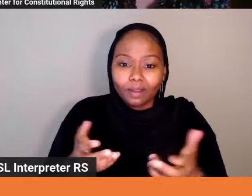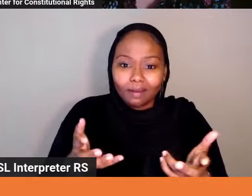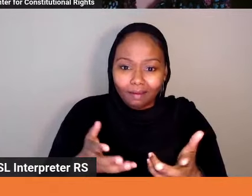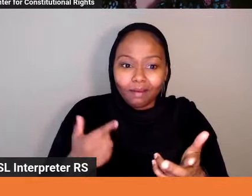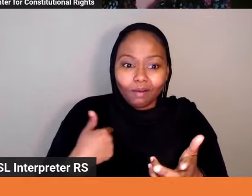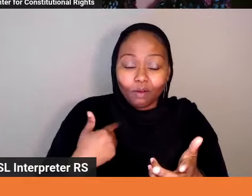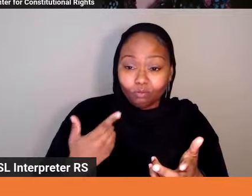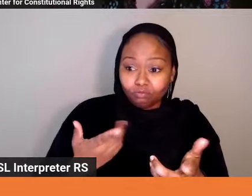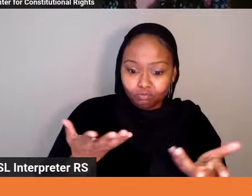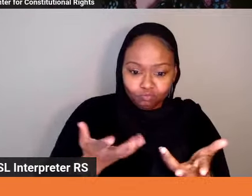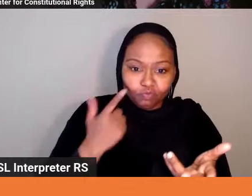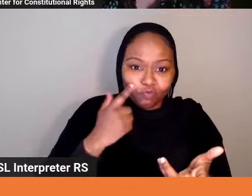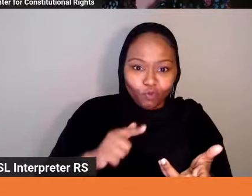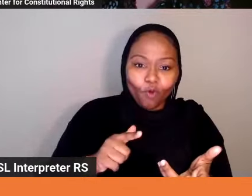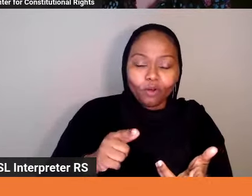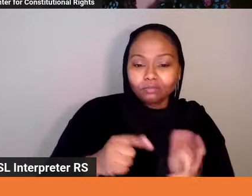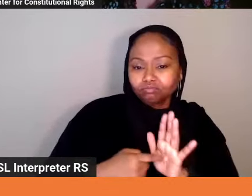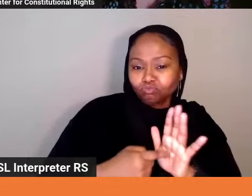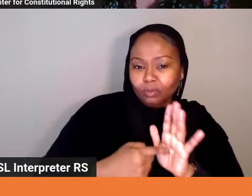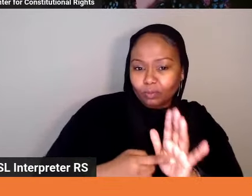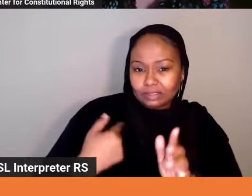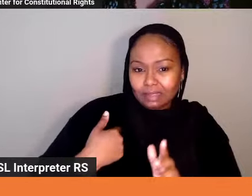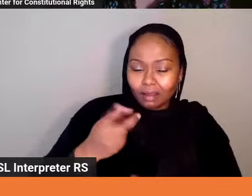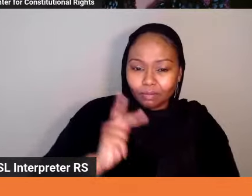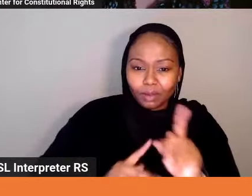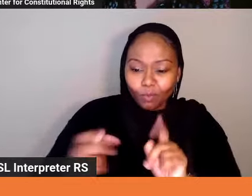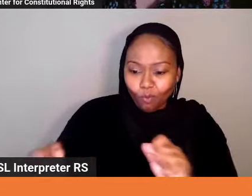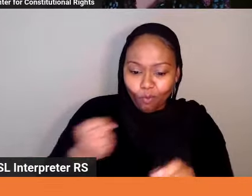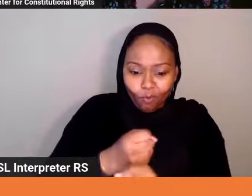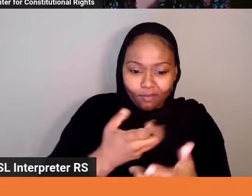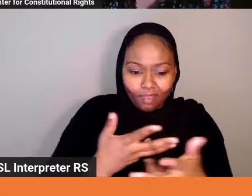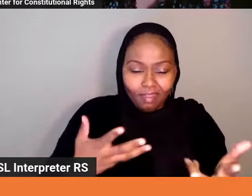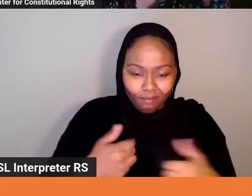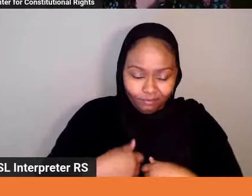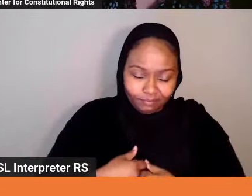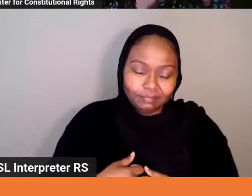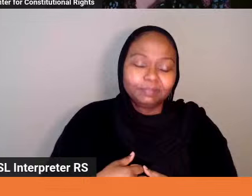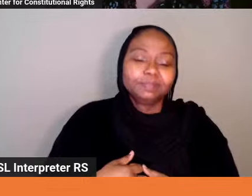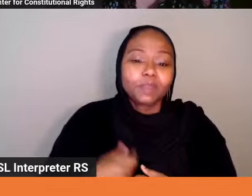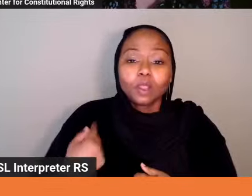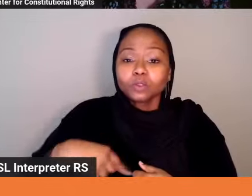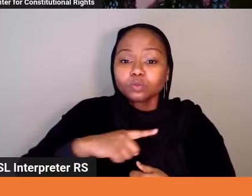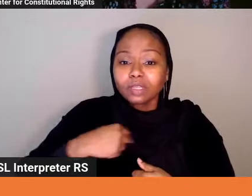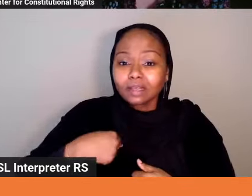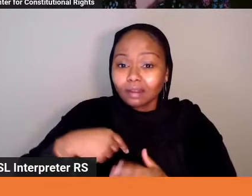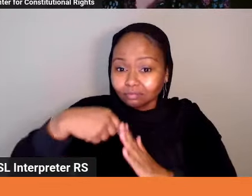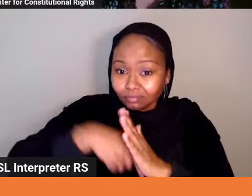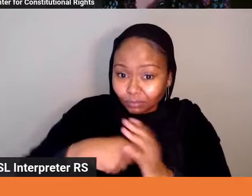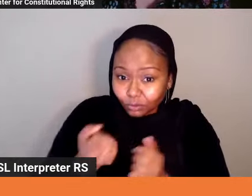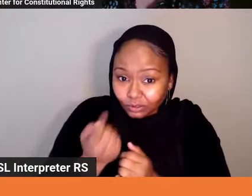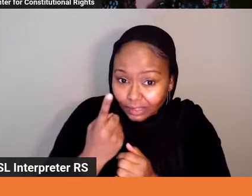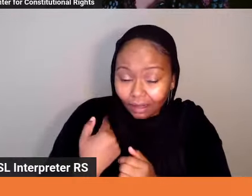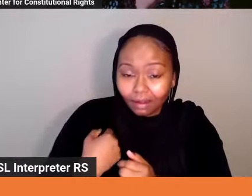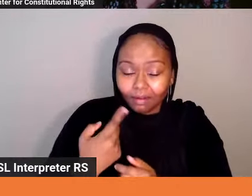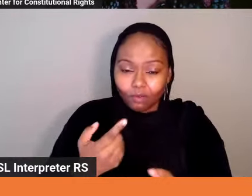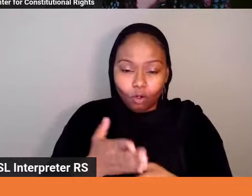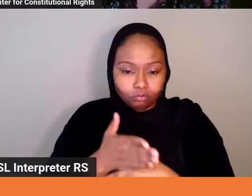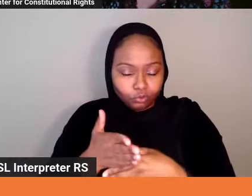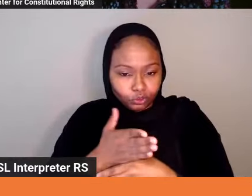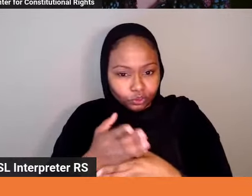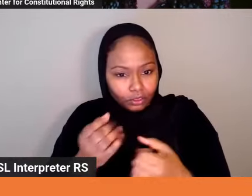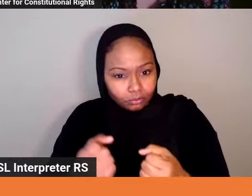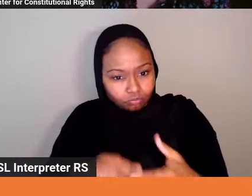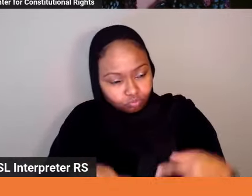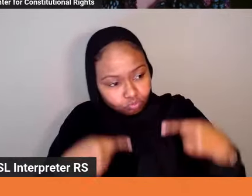and engage in political education, so that we can gain a deeper understanding of our shared struggles and be more